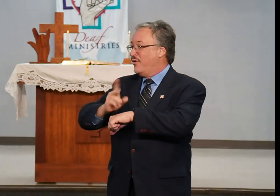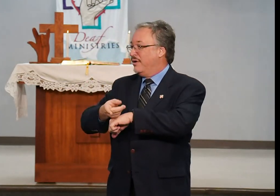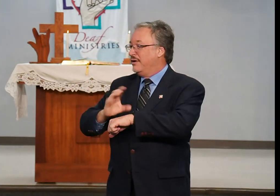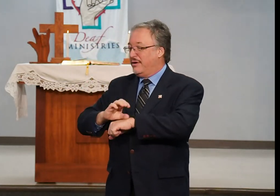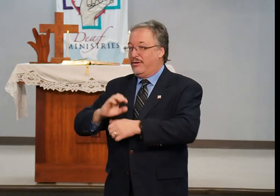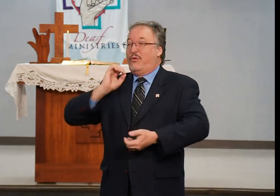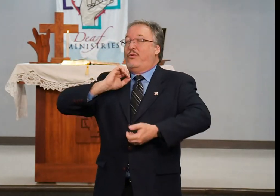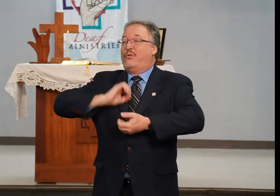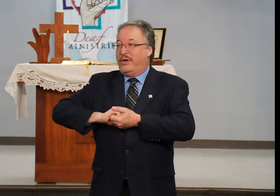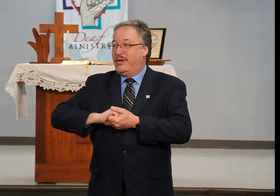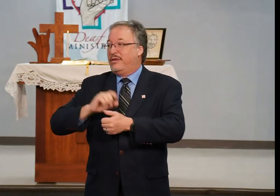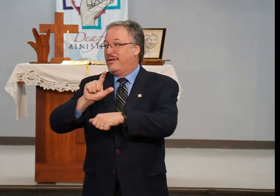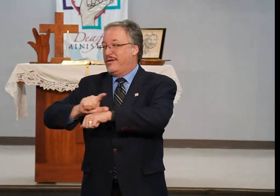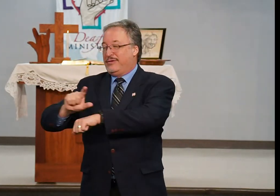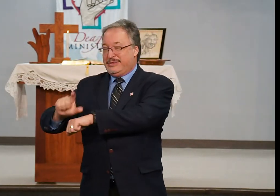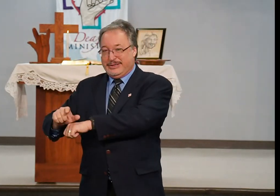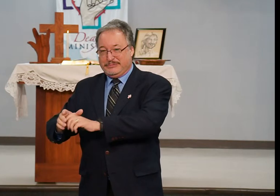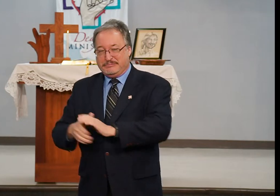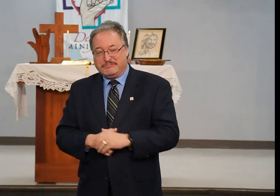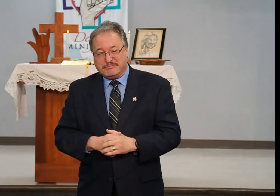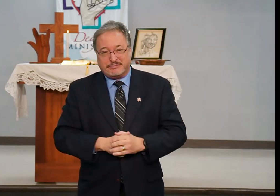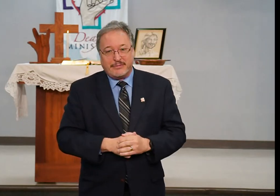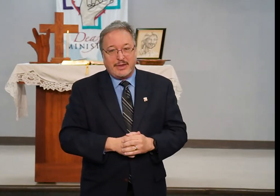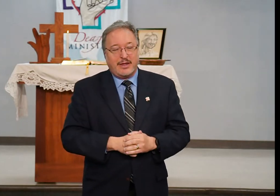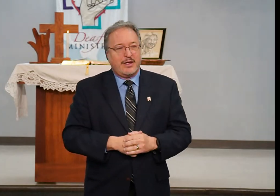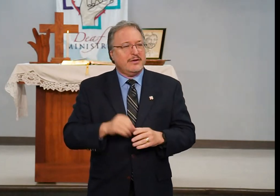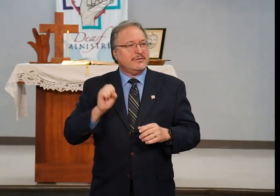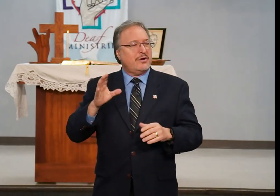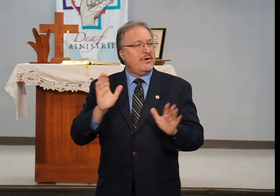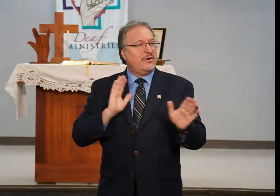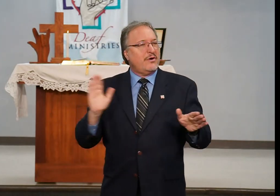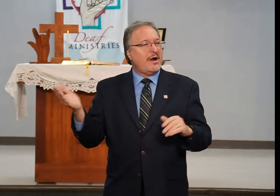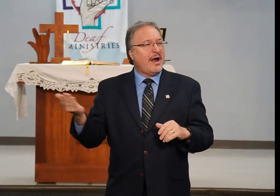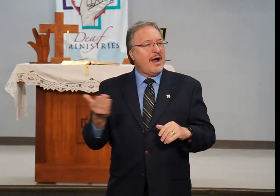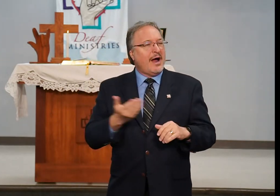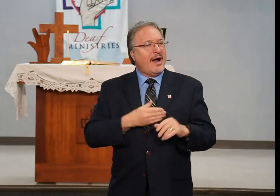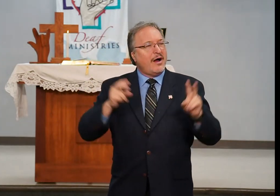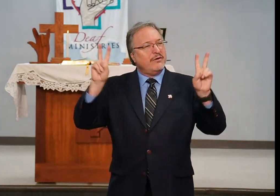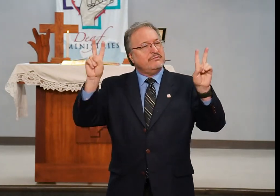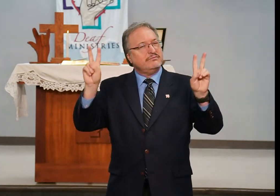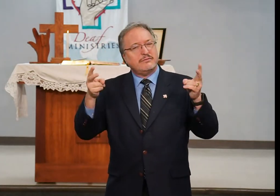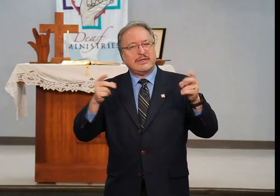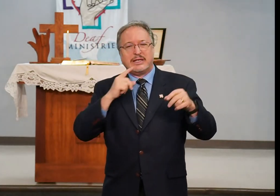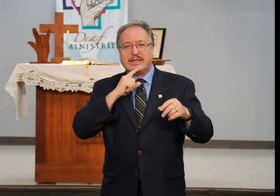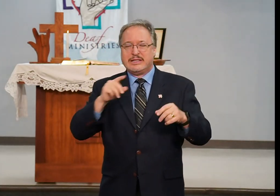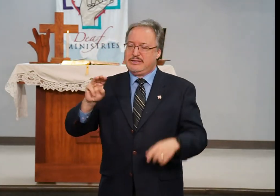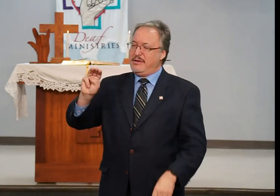position. I am the Hard of Hearing pastor here at Walnut Hill Church through Lovers Lane United Methodist